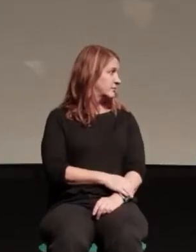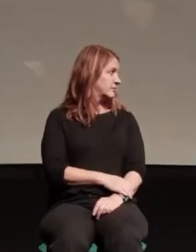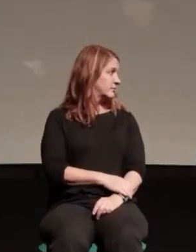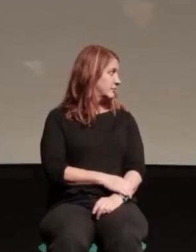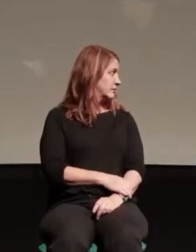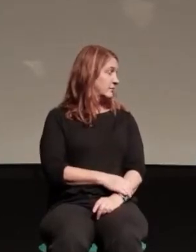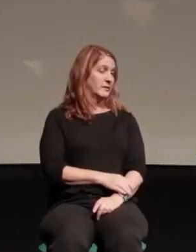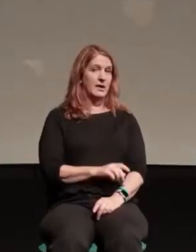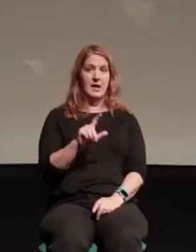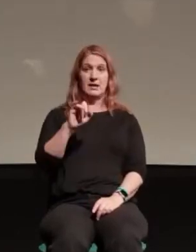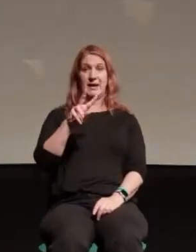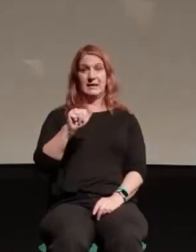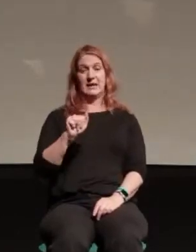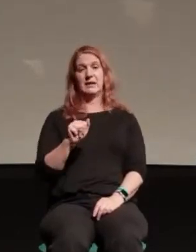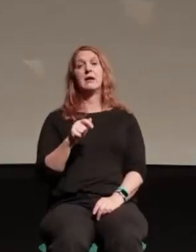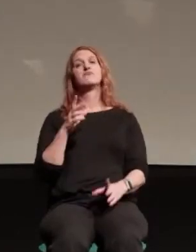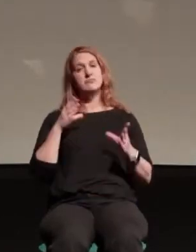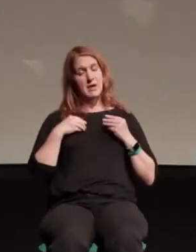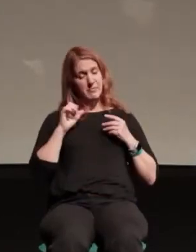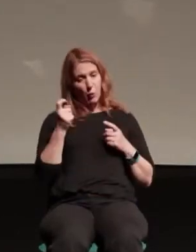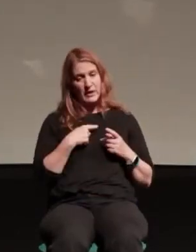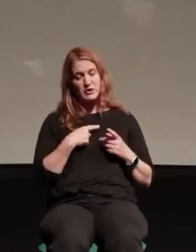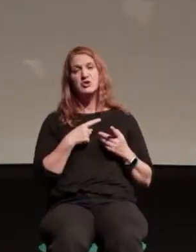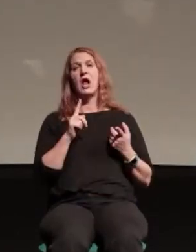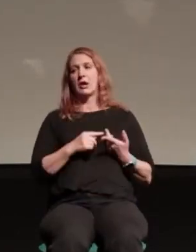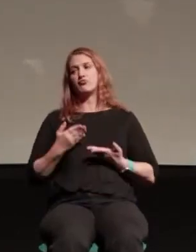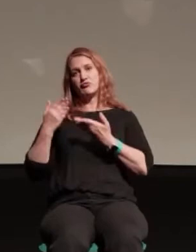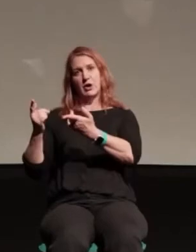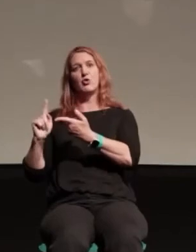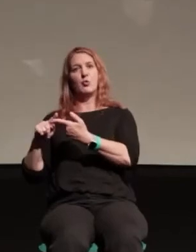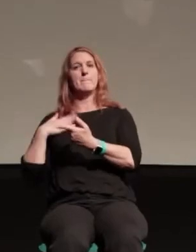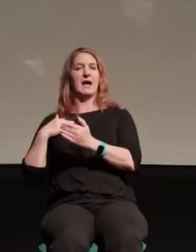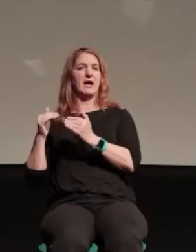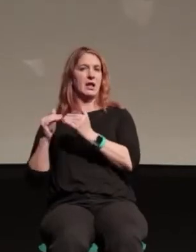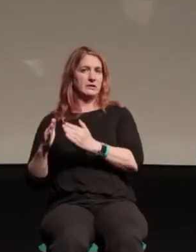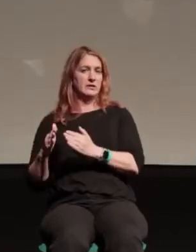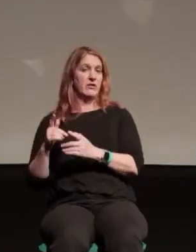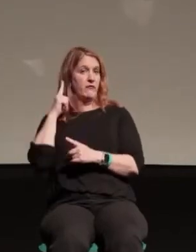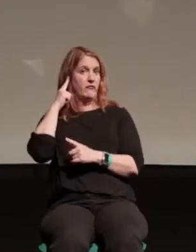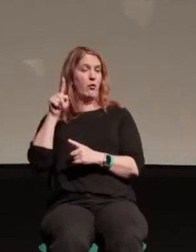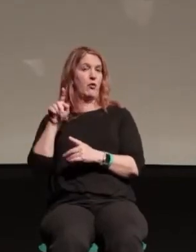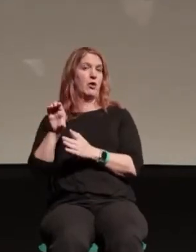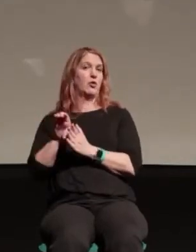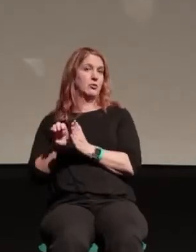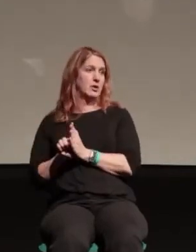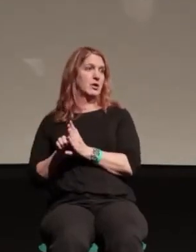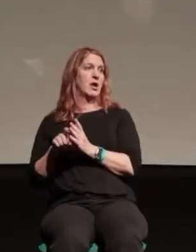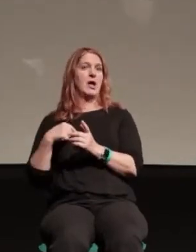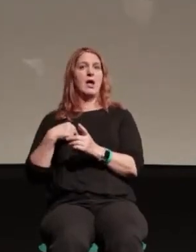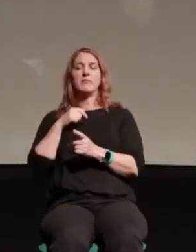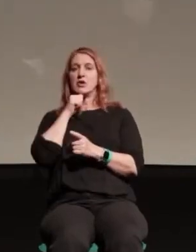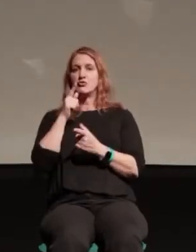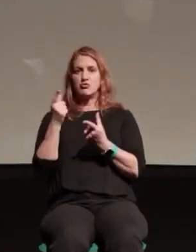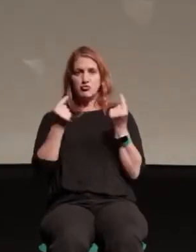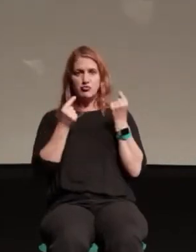I can certainly take back that question and concern to my colleagues in the standards and media ethics work that I do. I'm not